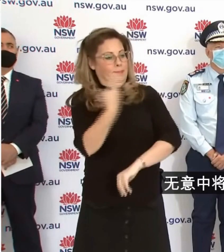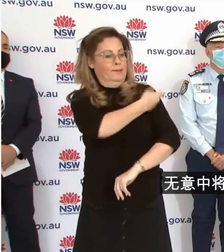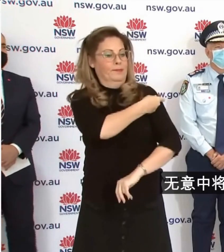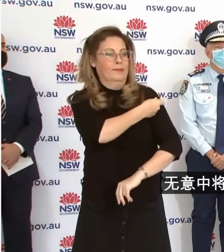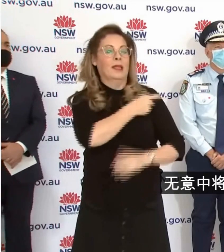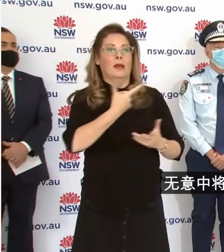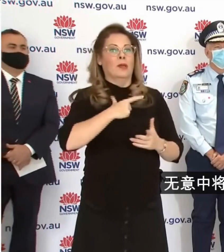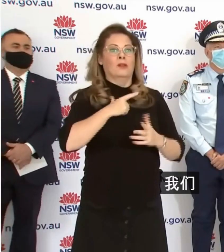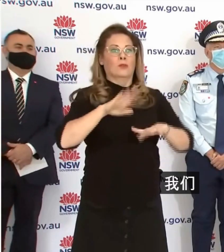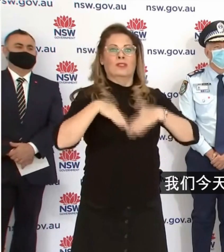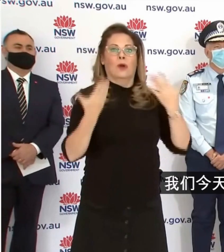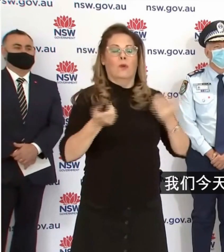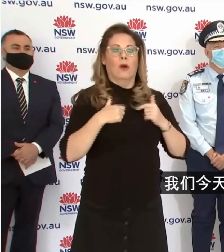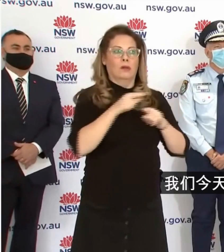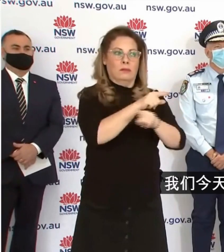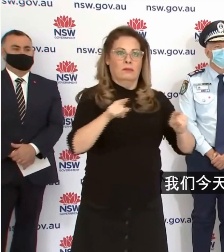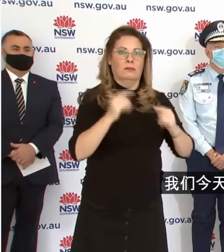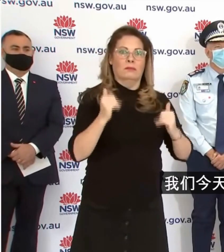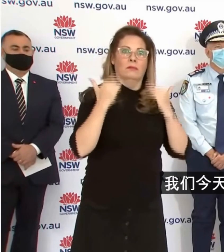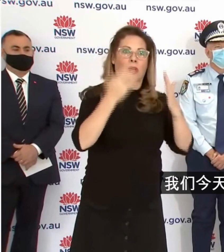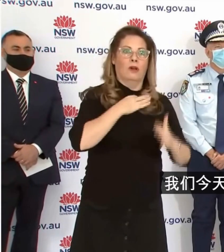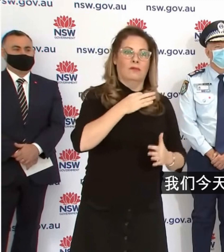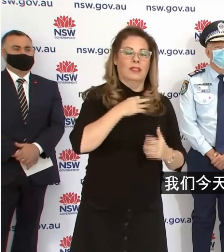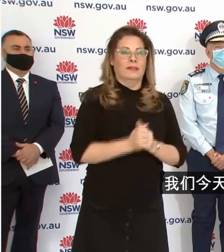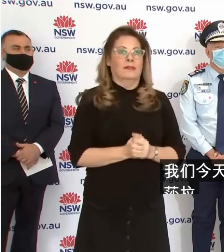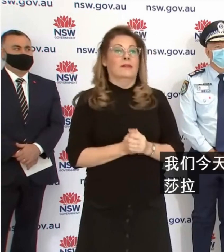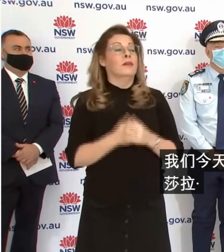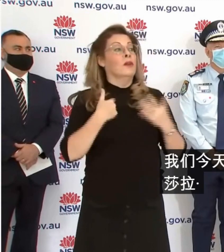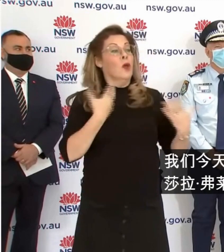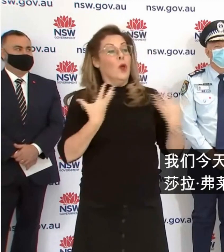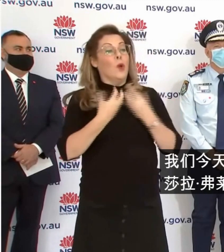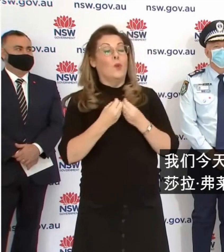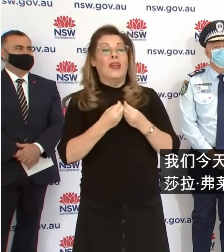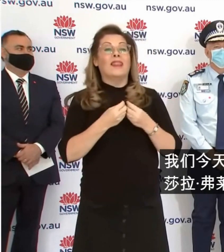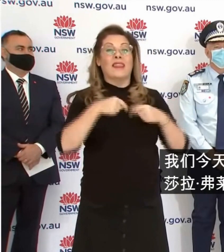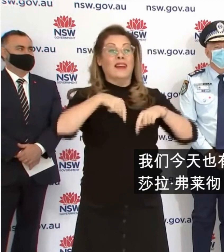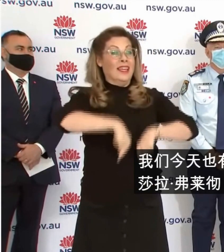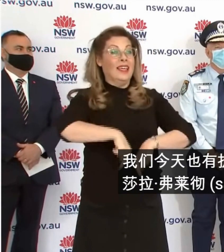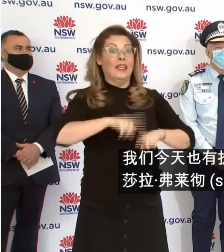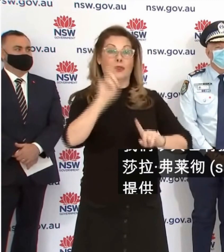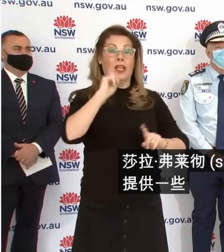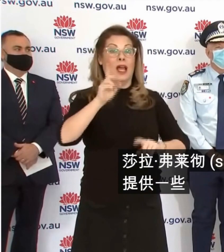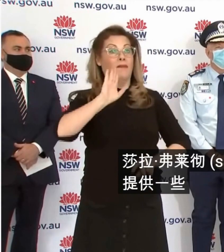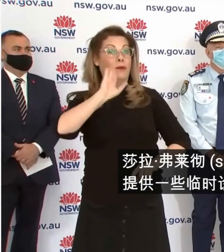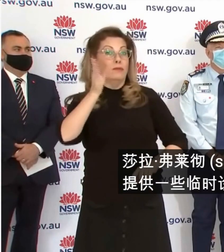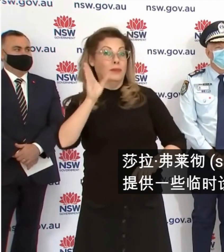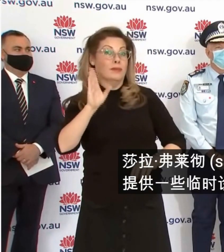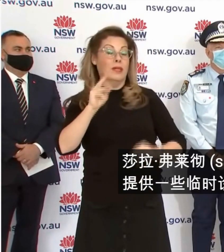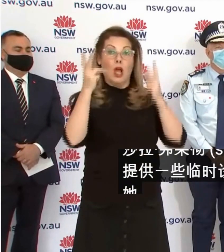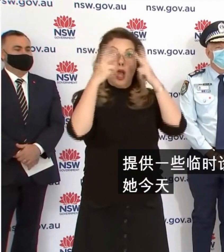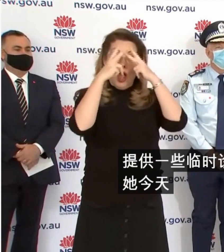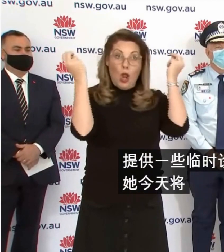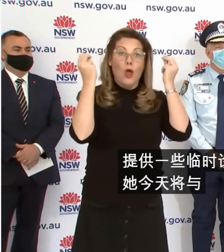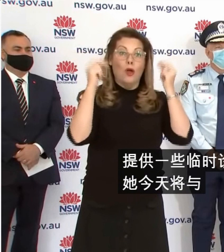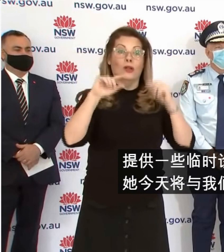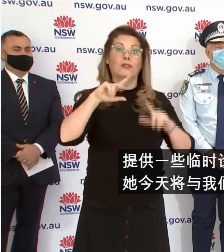your household. We also have with us today Nurse Sarah Fletcher, who is responsible for providing some of the pop-up clinics,